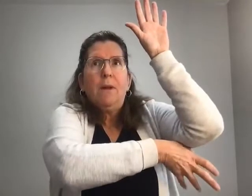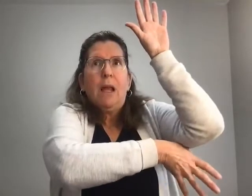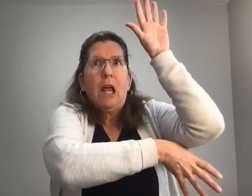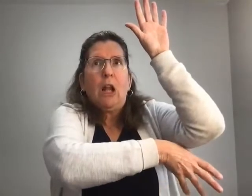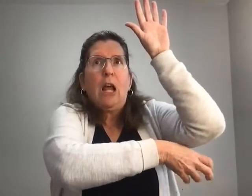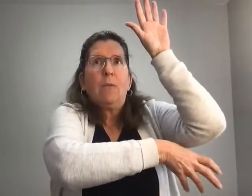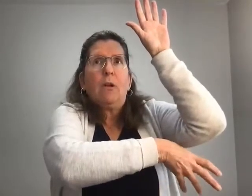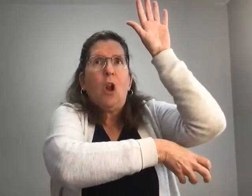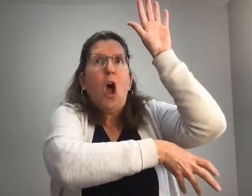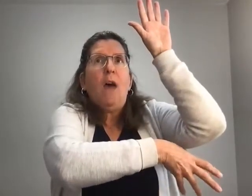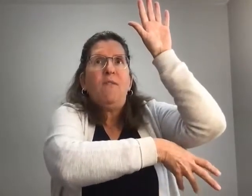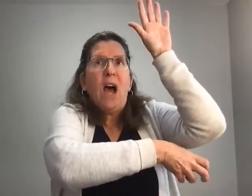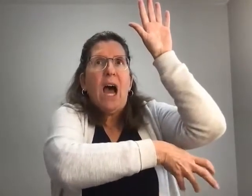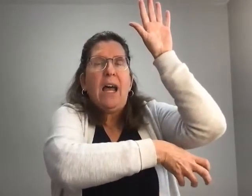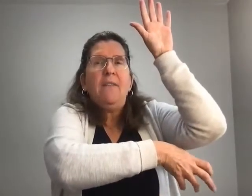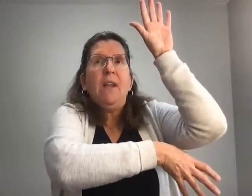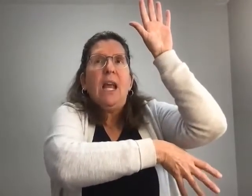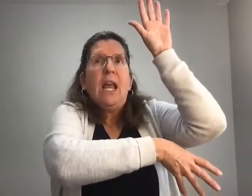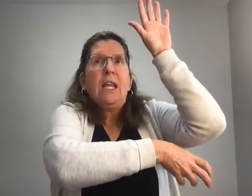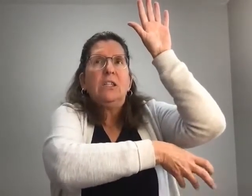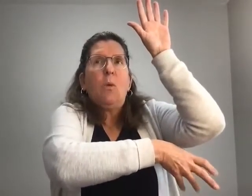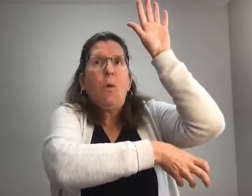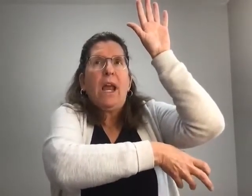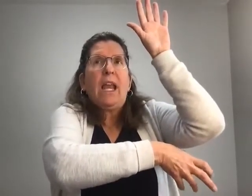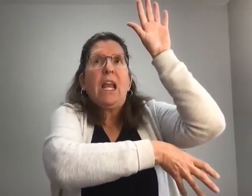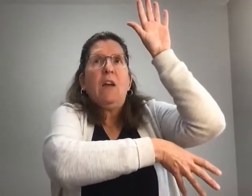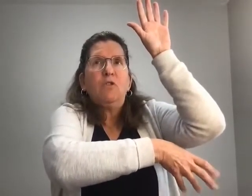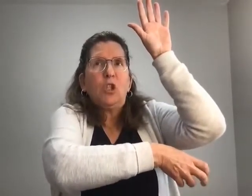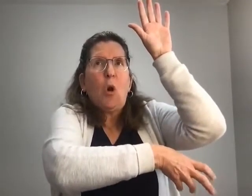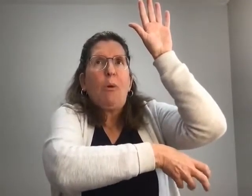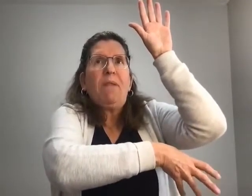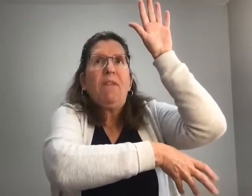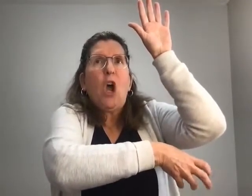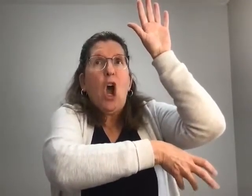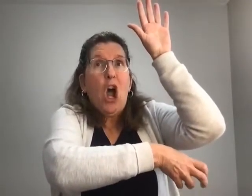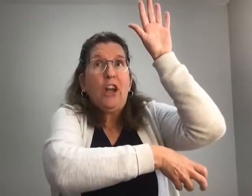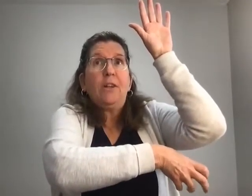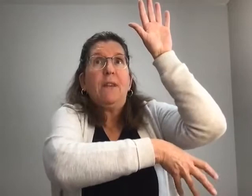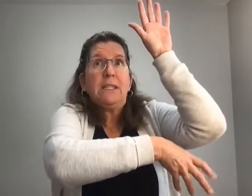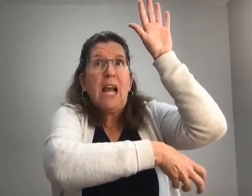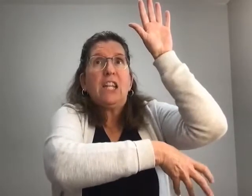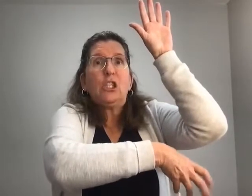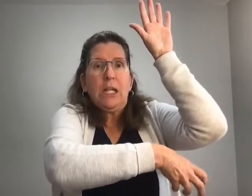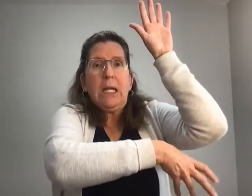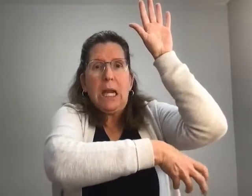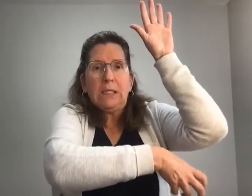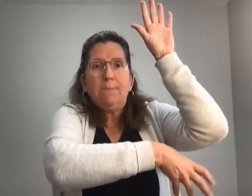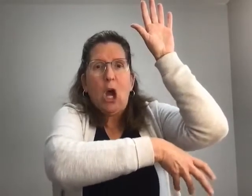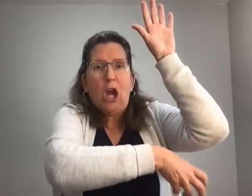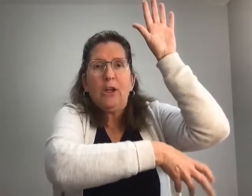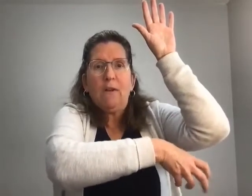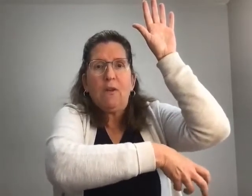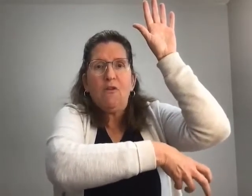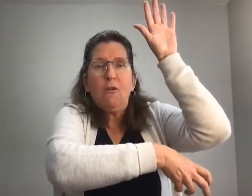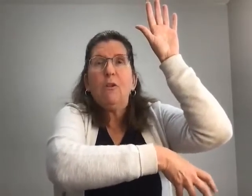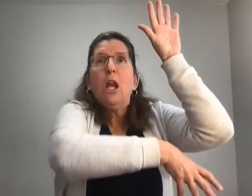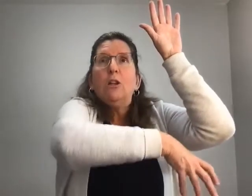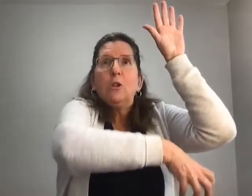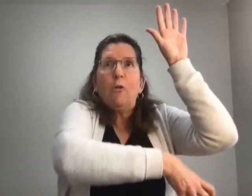And that clock 5 is the way of showing the heart that actually is part of the root. So